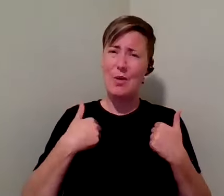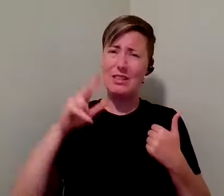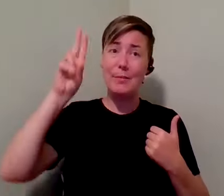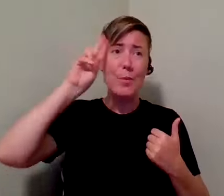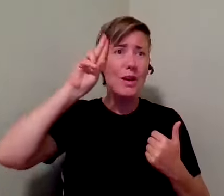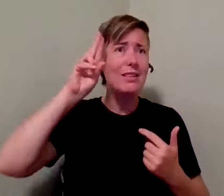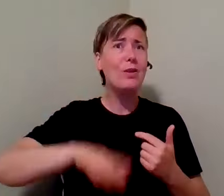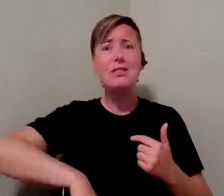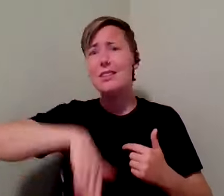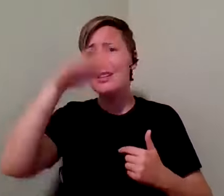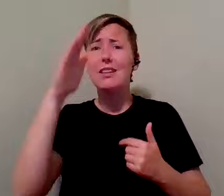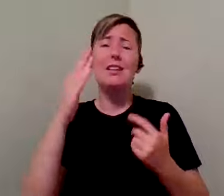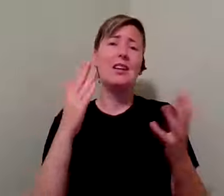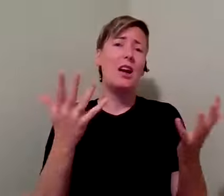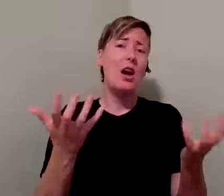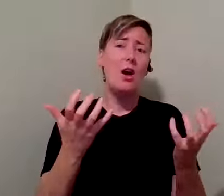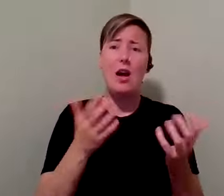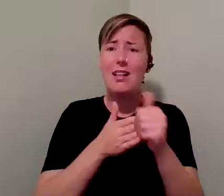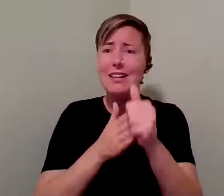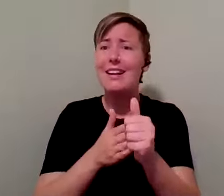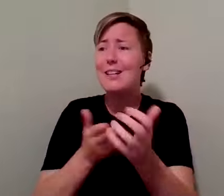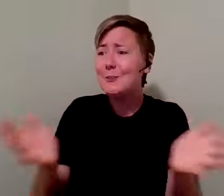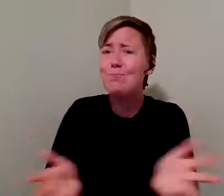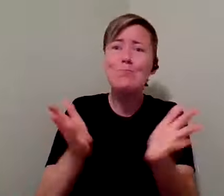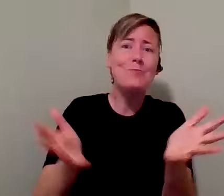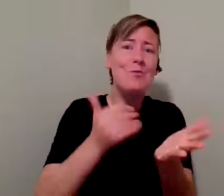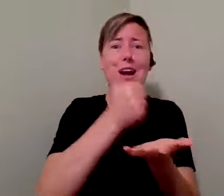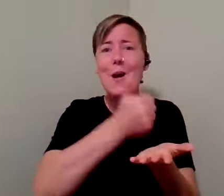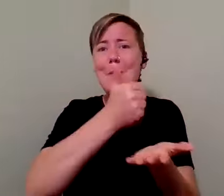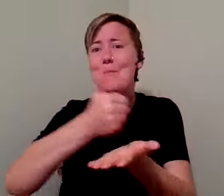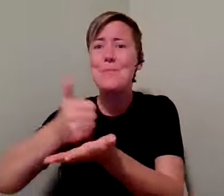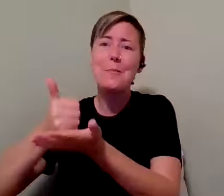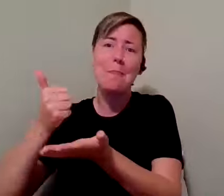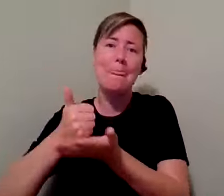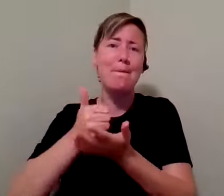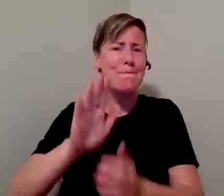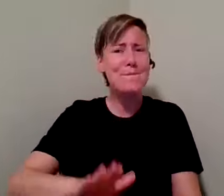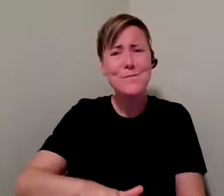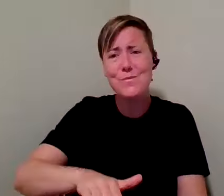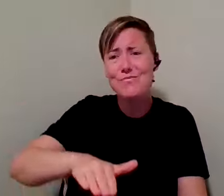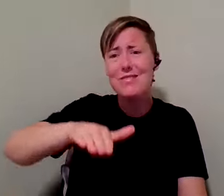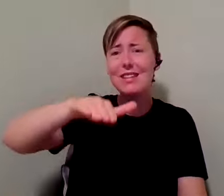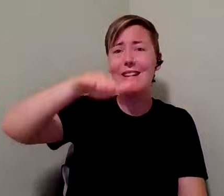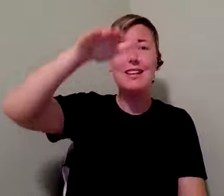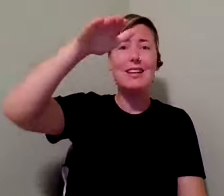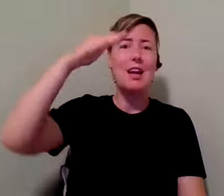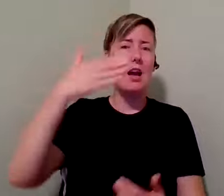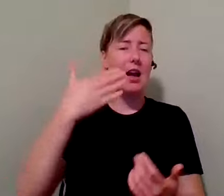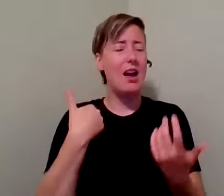boy. I was a scoutmaster. I'd helped so many people, try. I was in the helping profession,